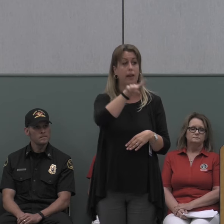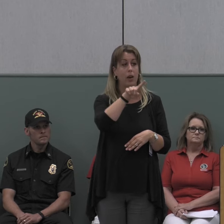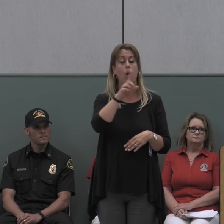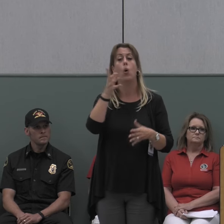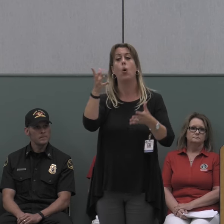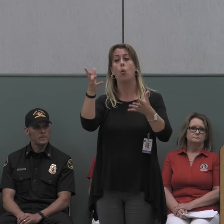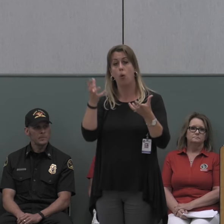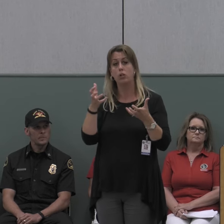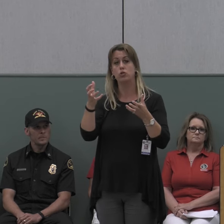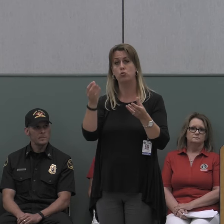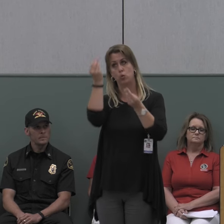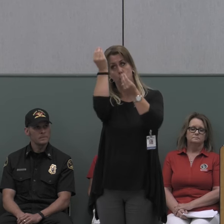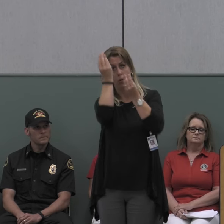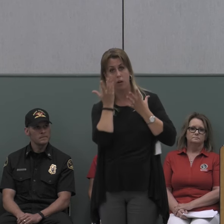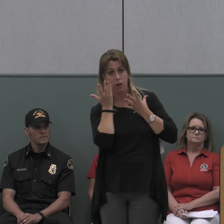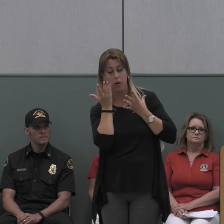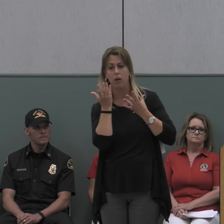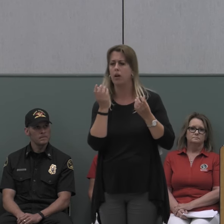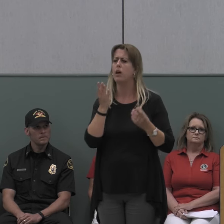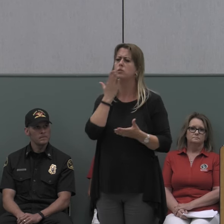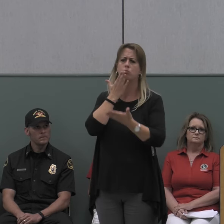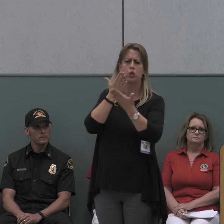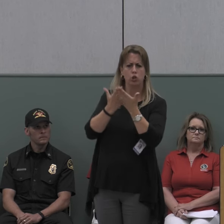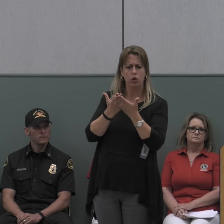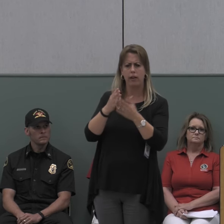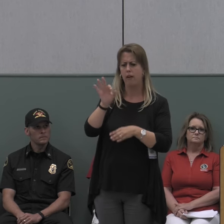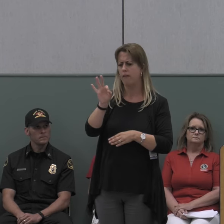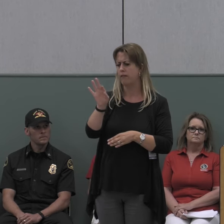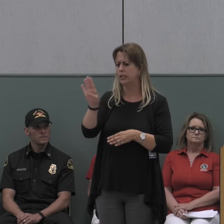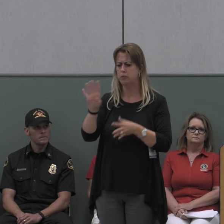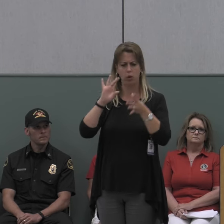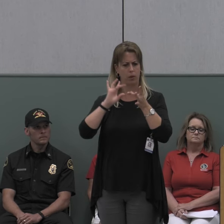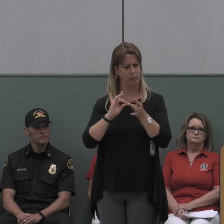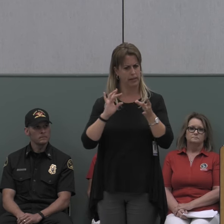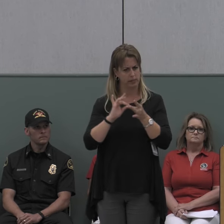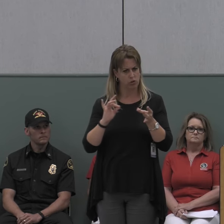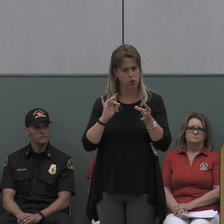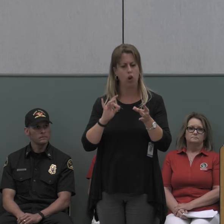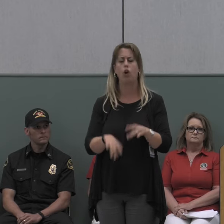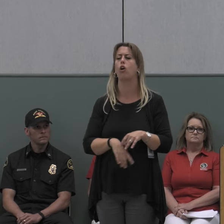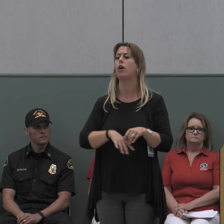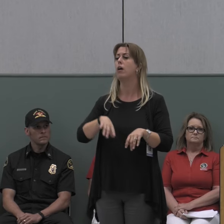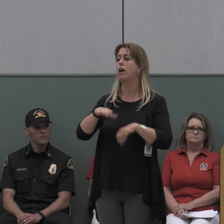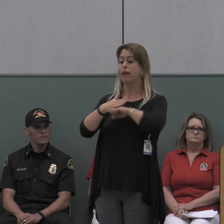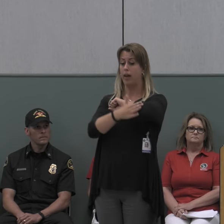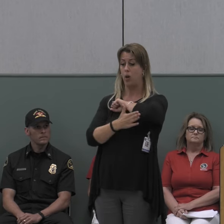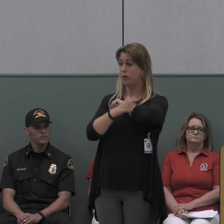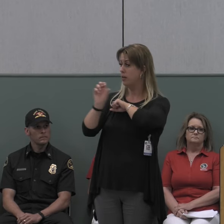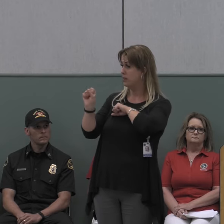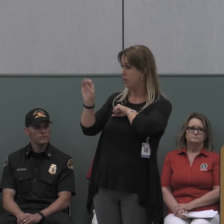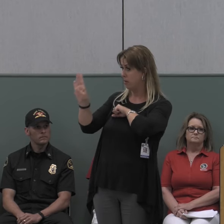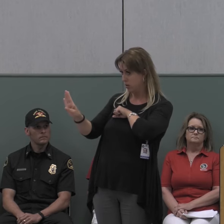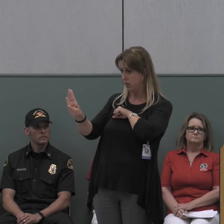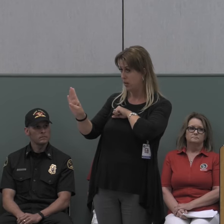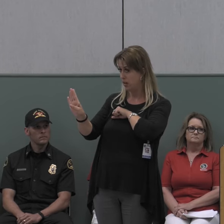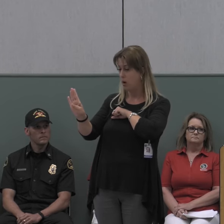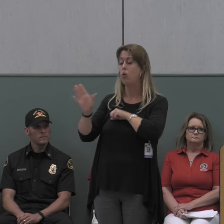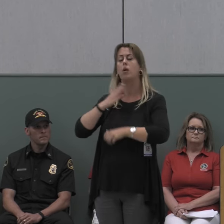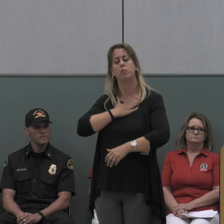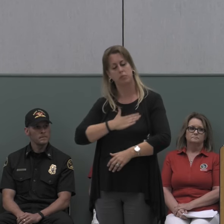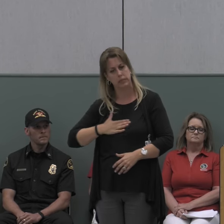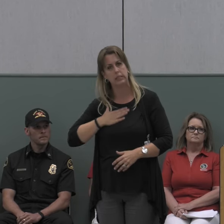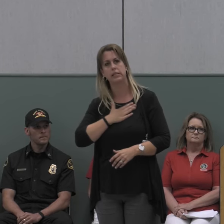been great. A lot of people have been messaging us on our Facebook page, County of San Bernardino. Do not hesitate to do that. If I'm not watching